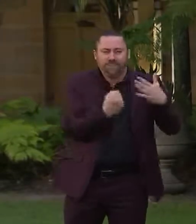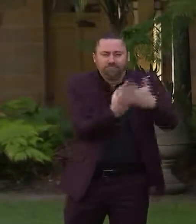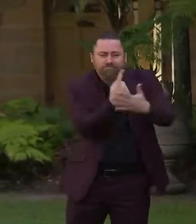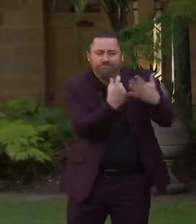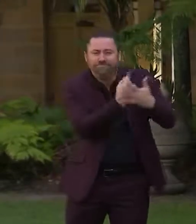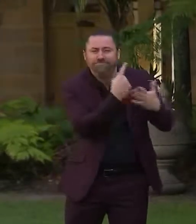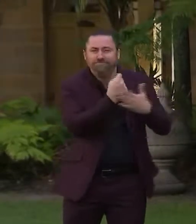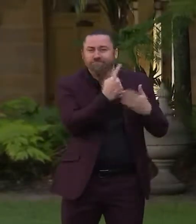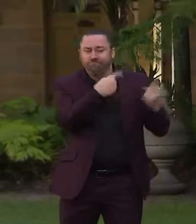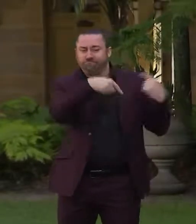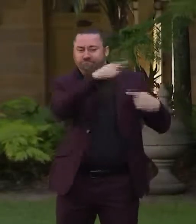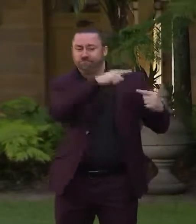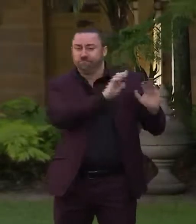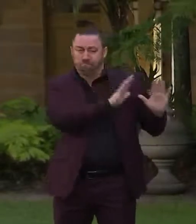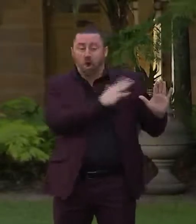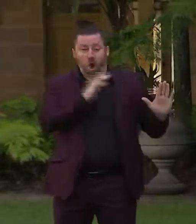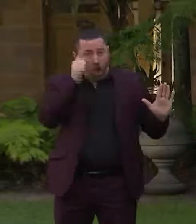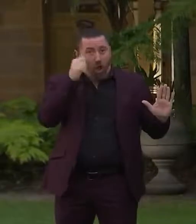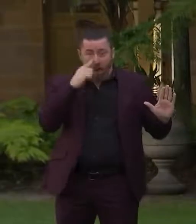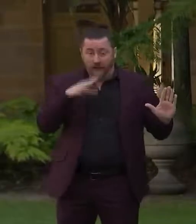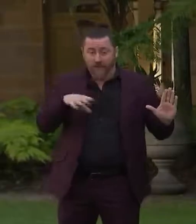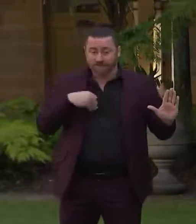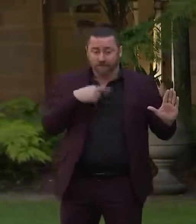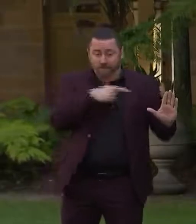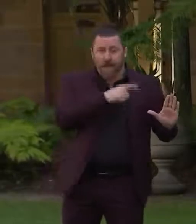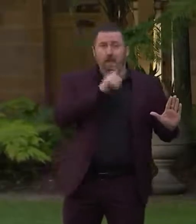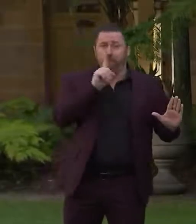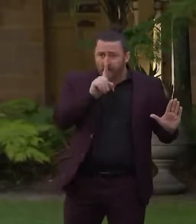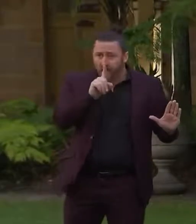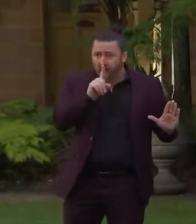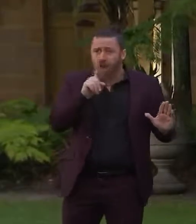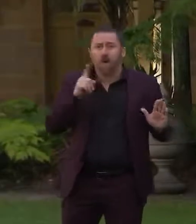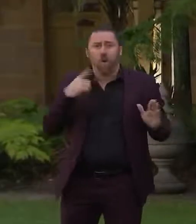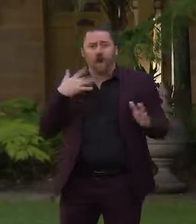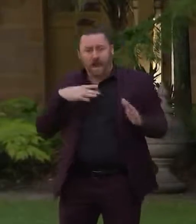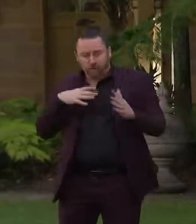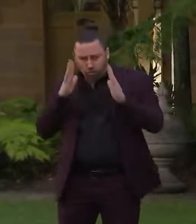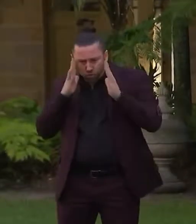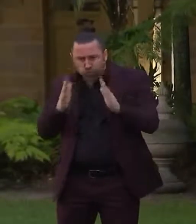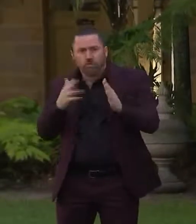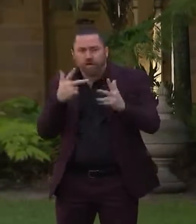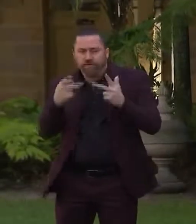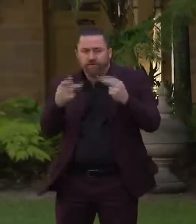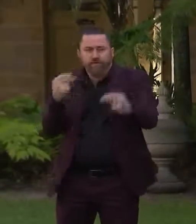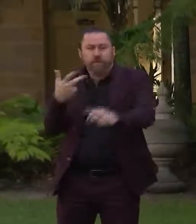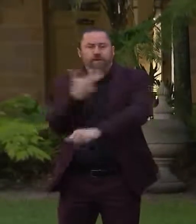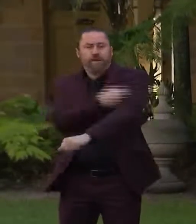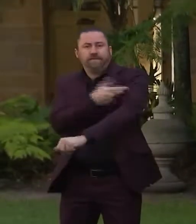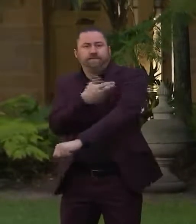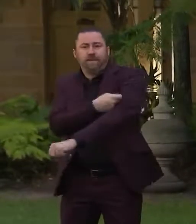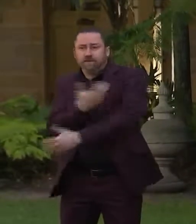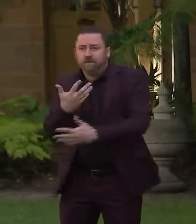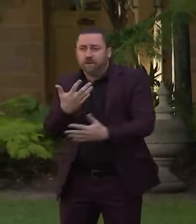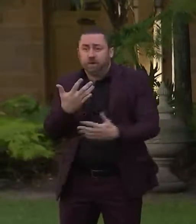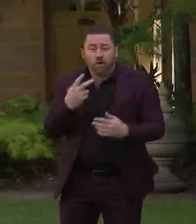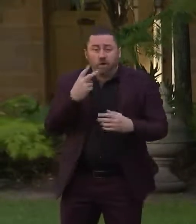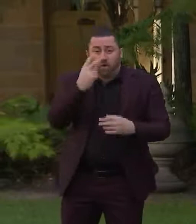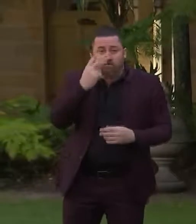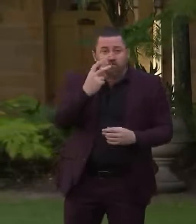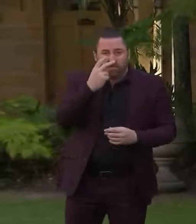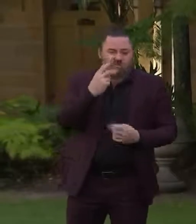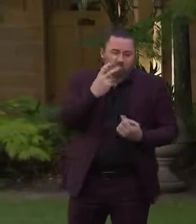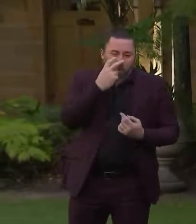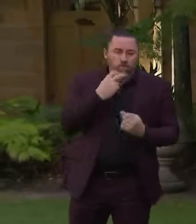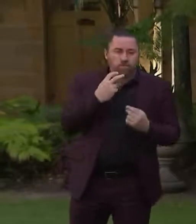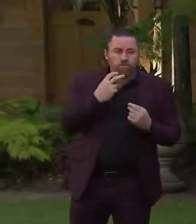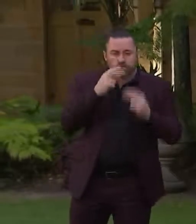issues, but it's time that we focus on this vaccine rollout. Now, the most vulnerable in our aged care homes are getting the vaccine